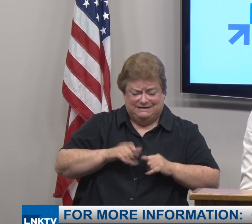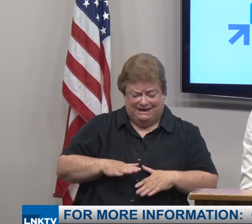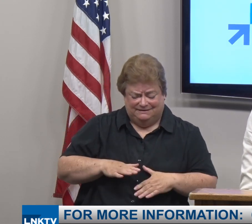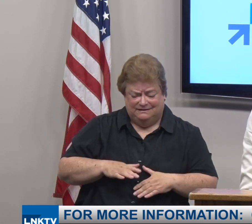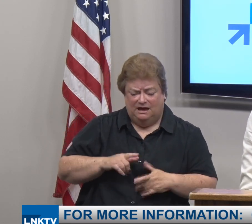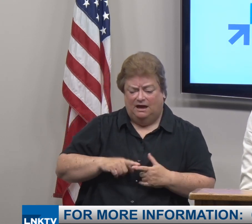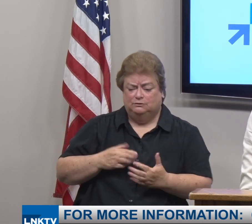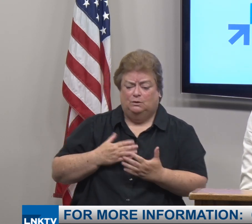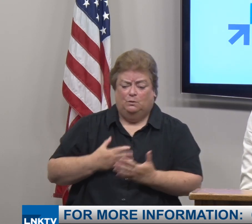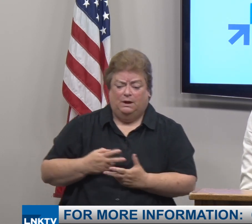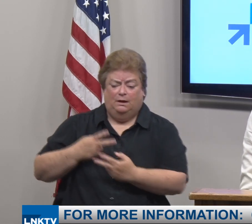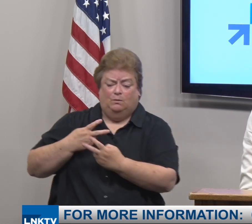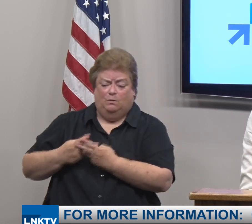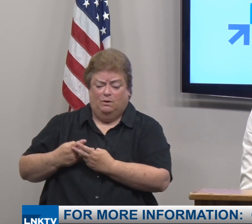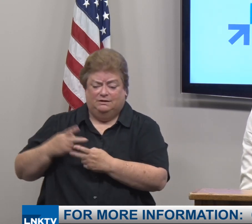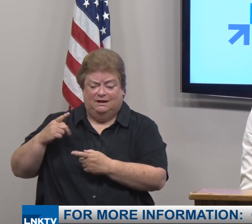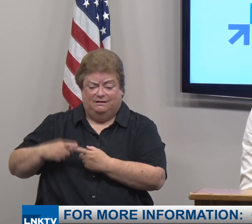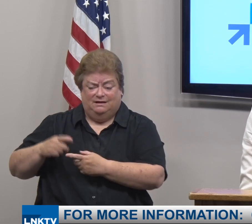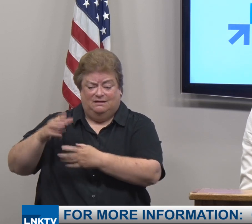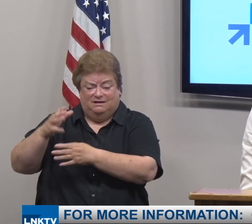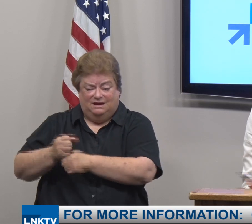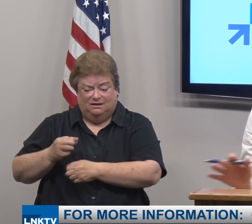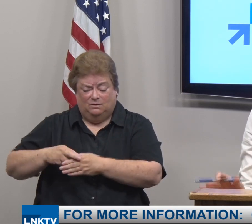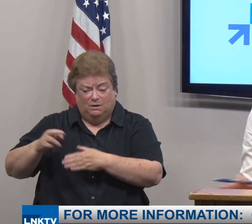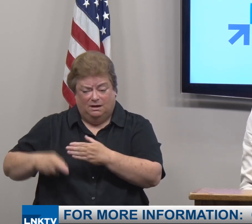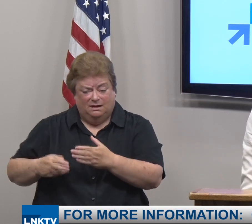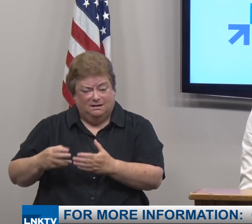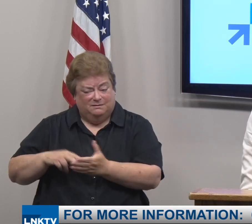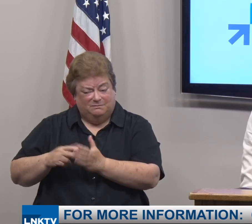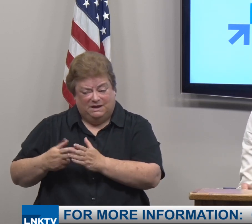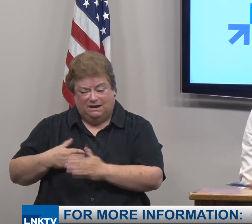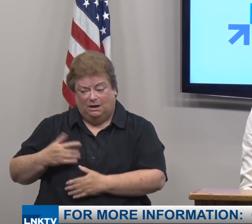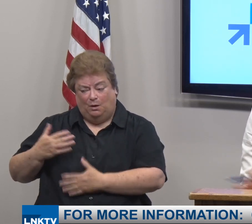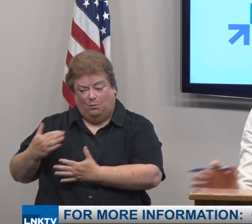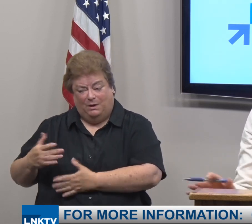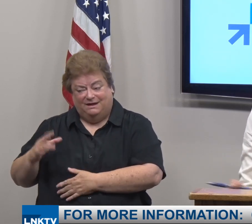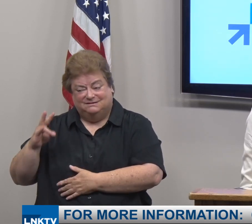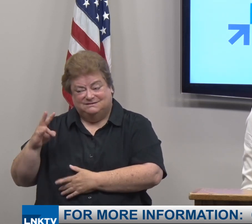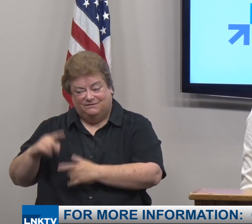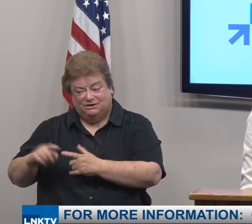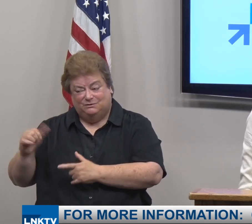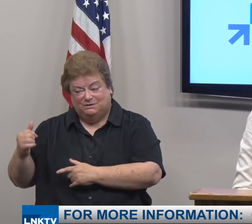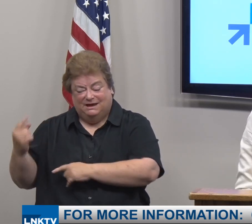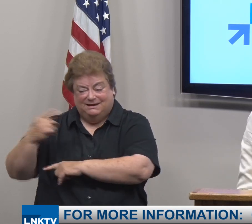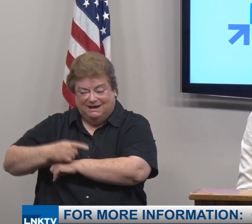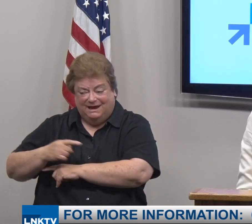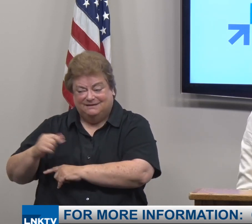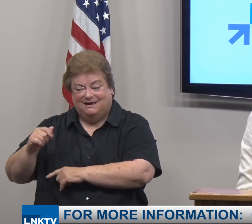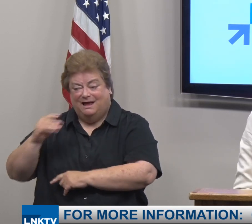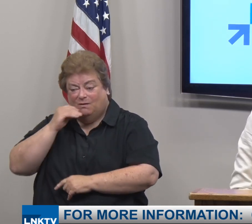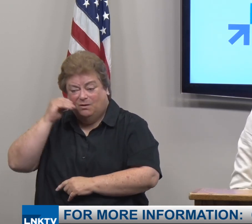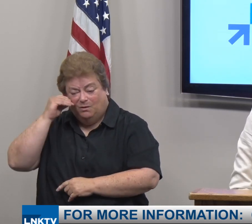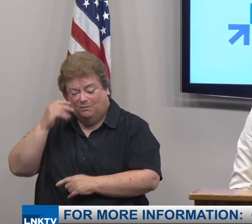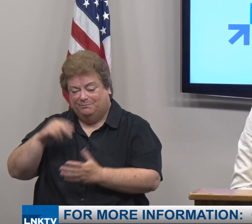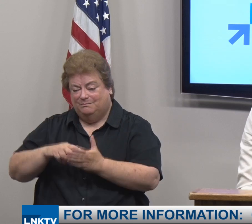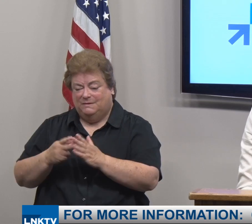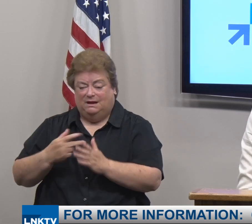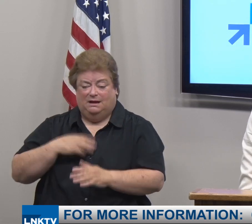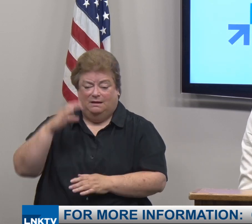their test results, and if that means waiting 7 to 10 days at home, that's 7 to 10 days of missed work,